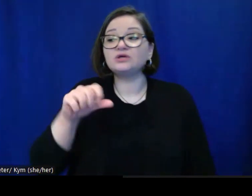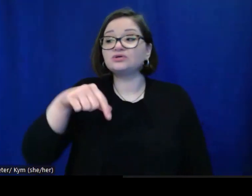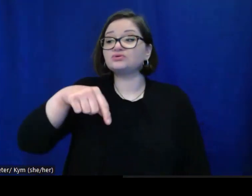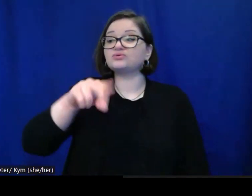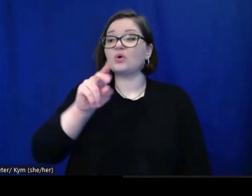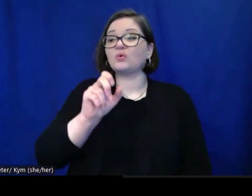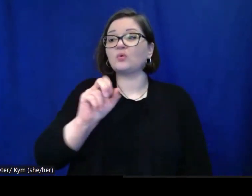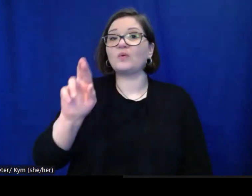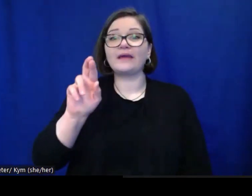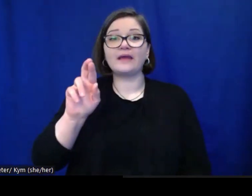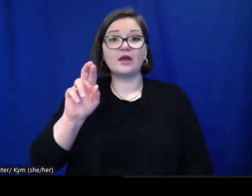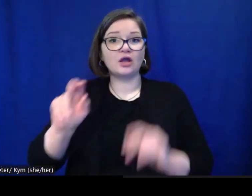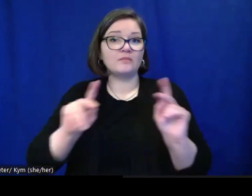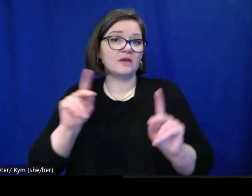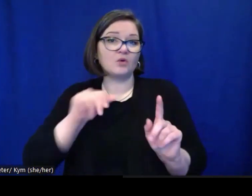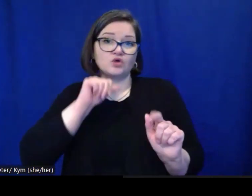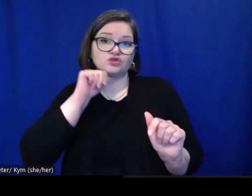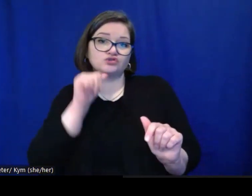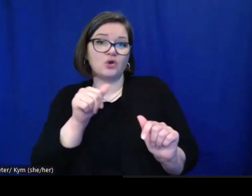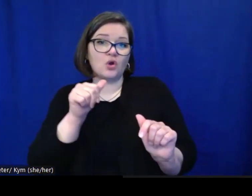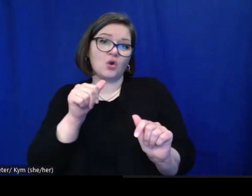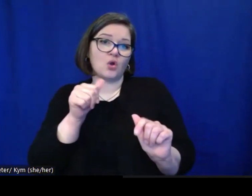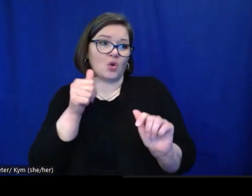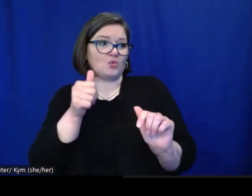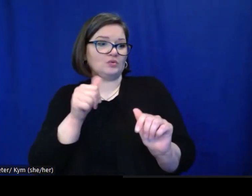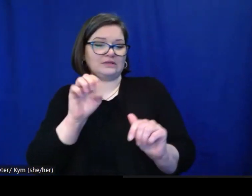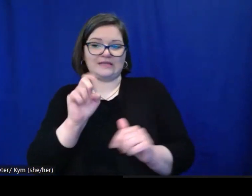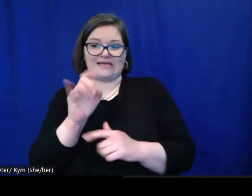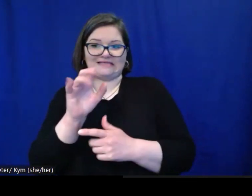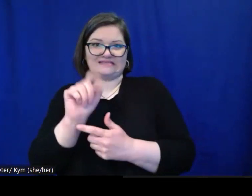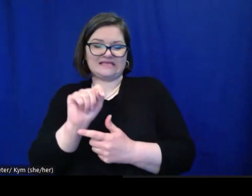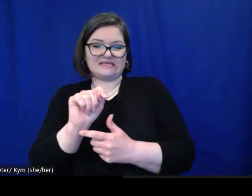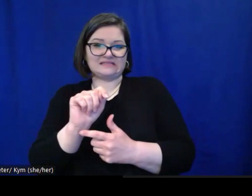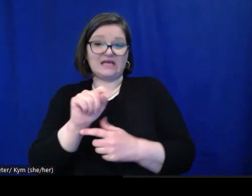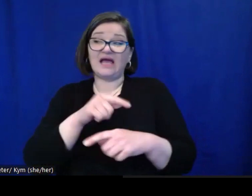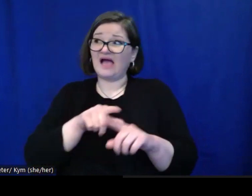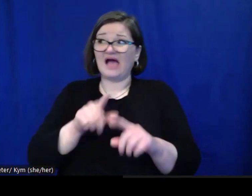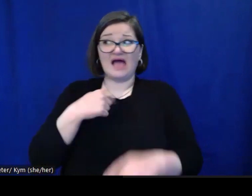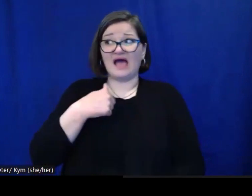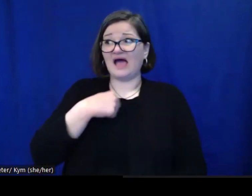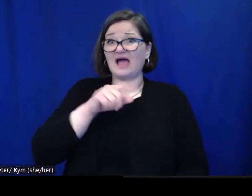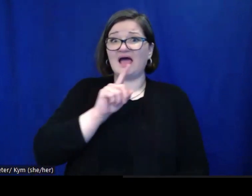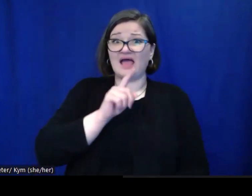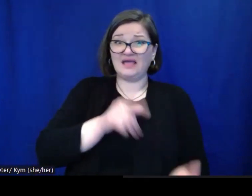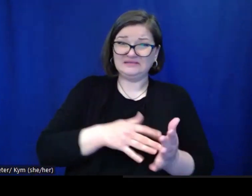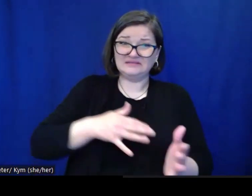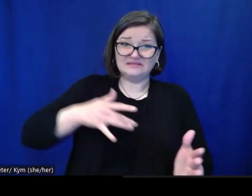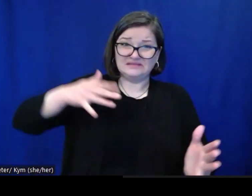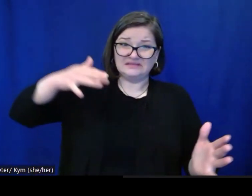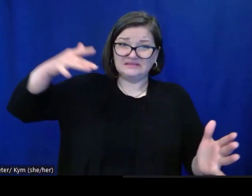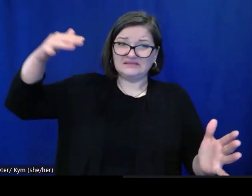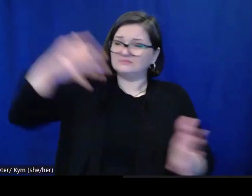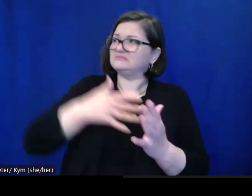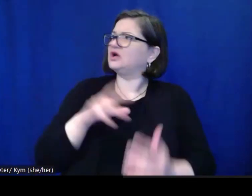do not exist. I very rarely saw, no, I don't think I really saw any